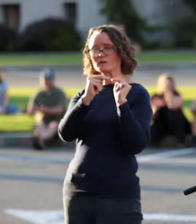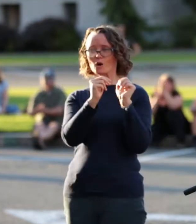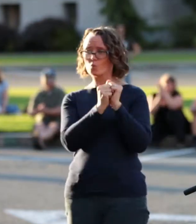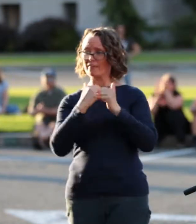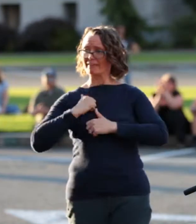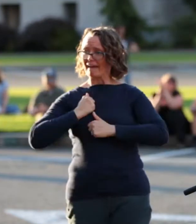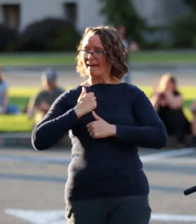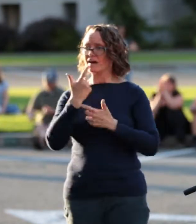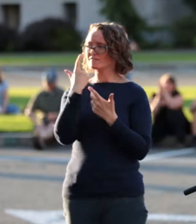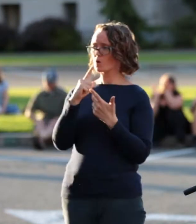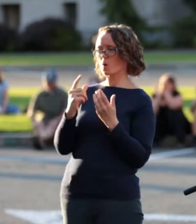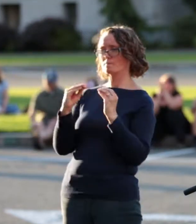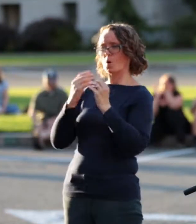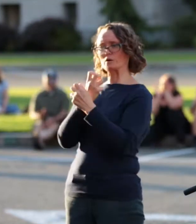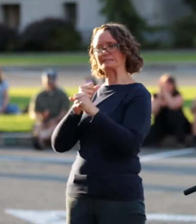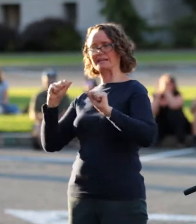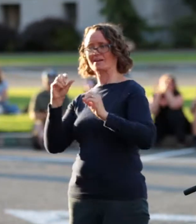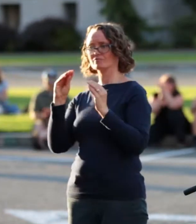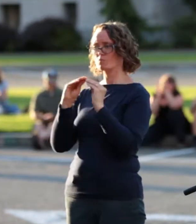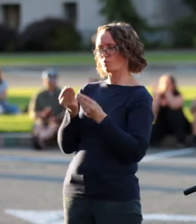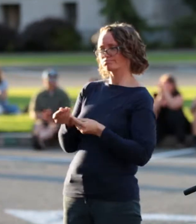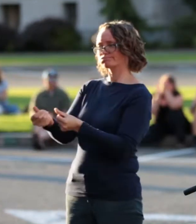systems.